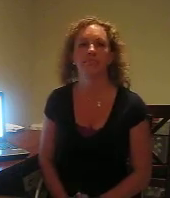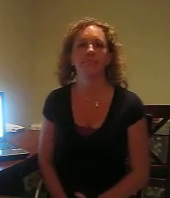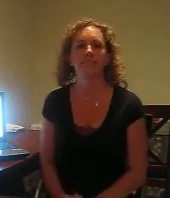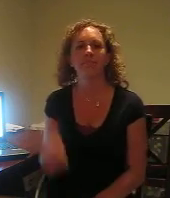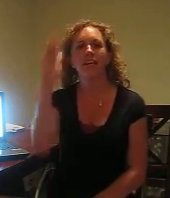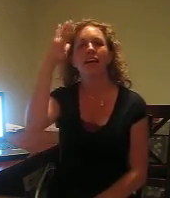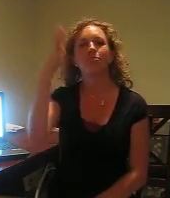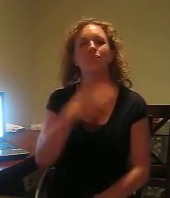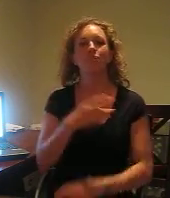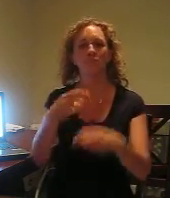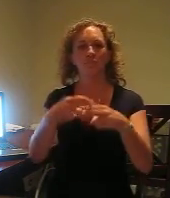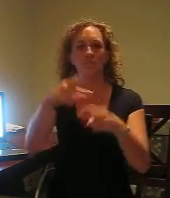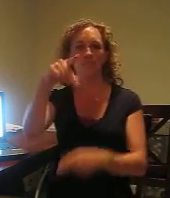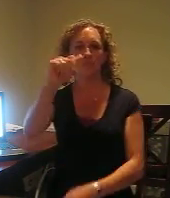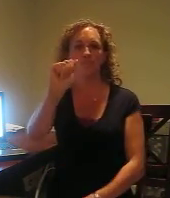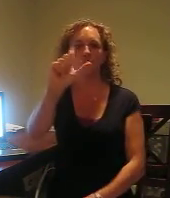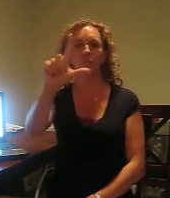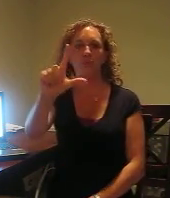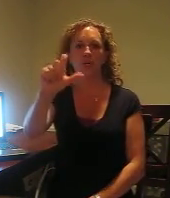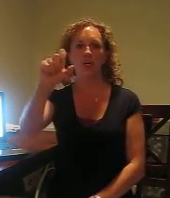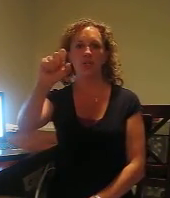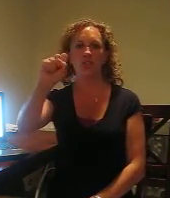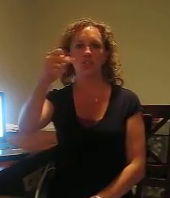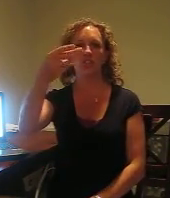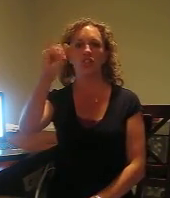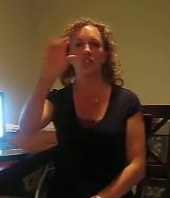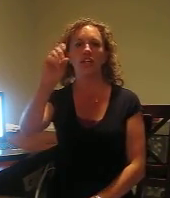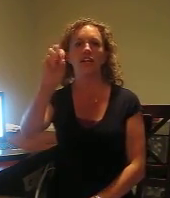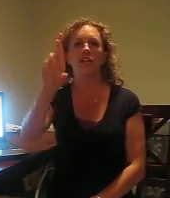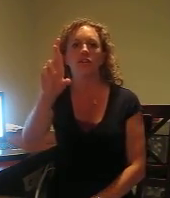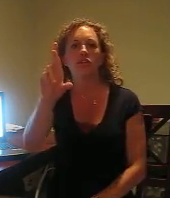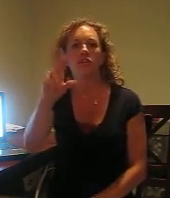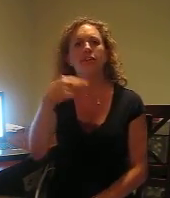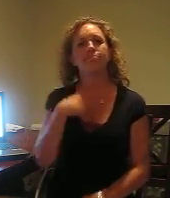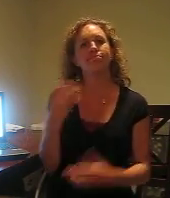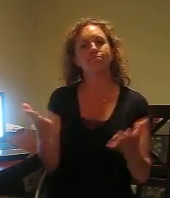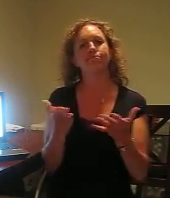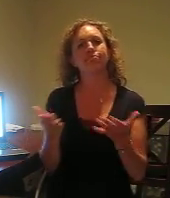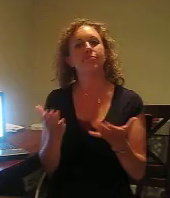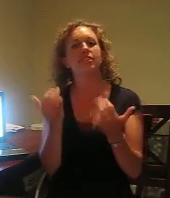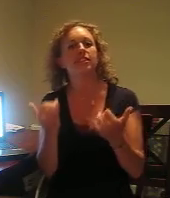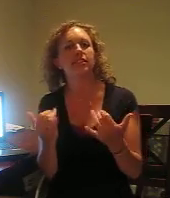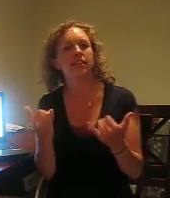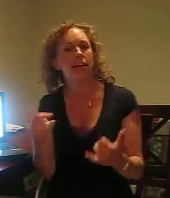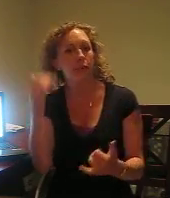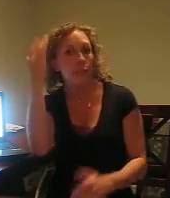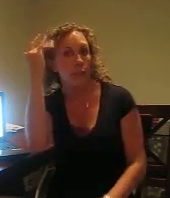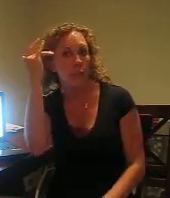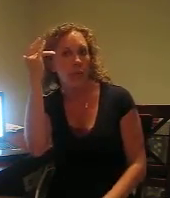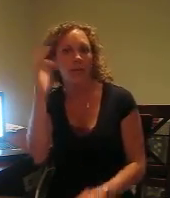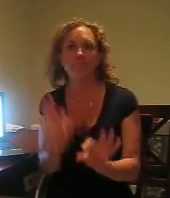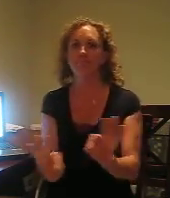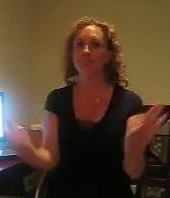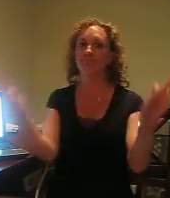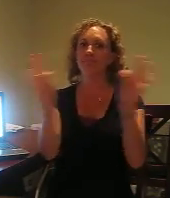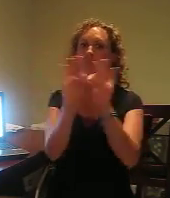Hi, I'm Paul Scheider from Hedgehog Leatherworks, and I'm joining you today for a very important but often overlooked